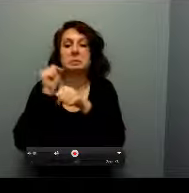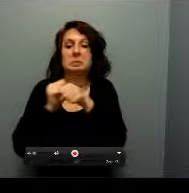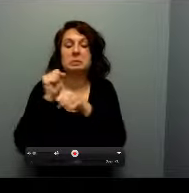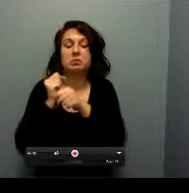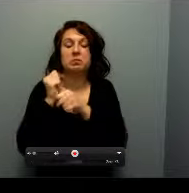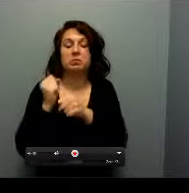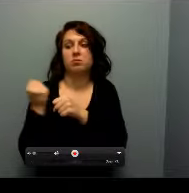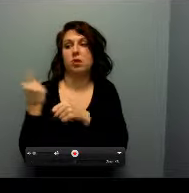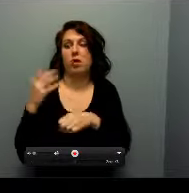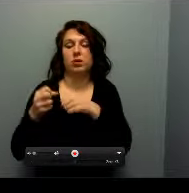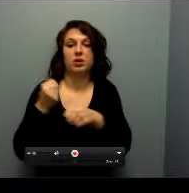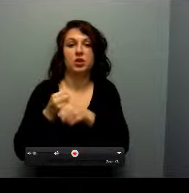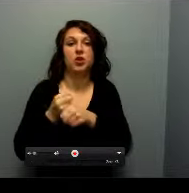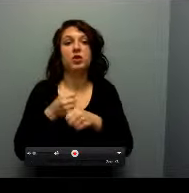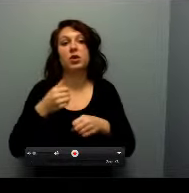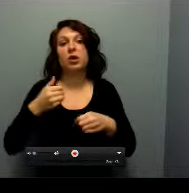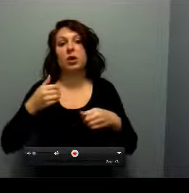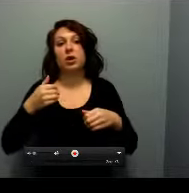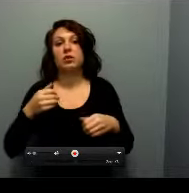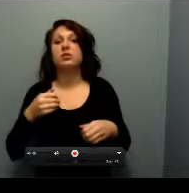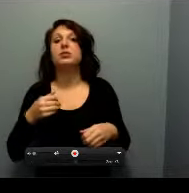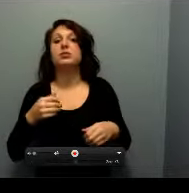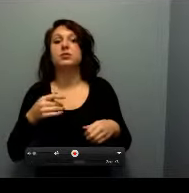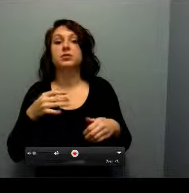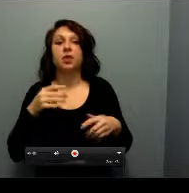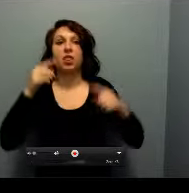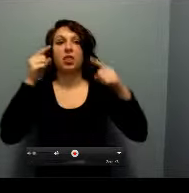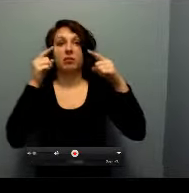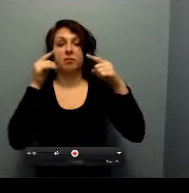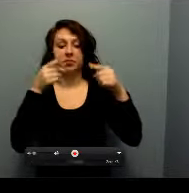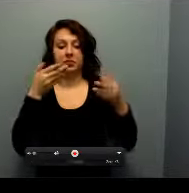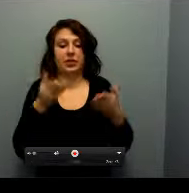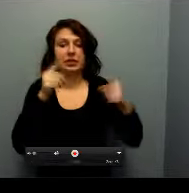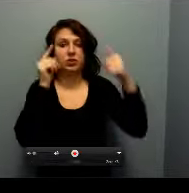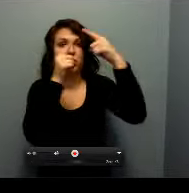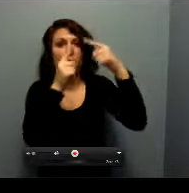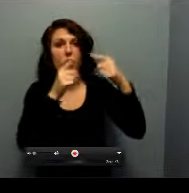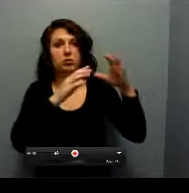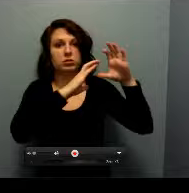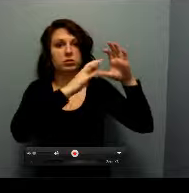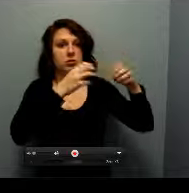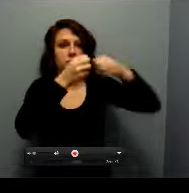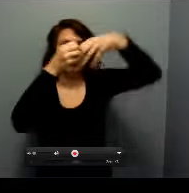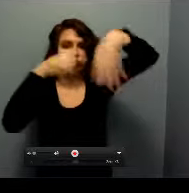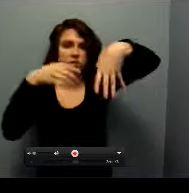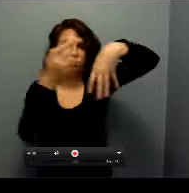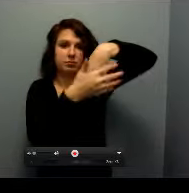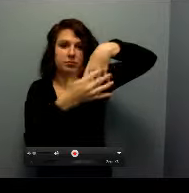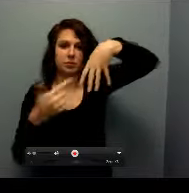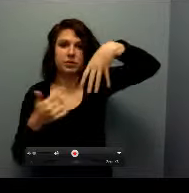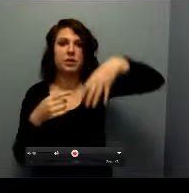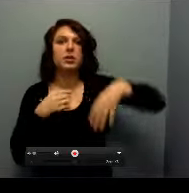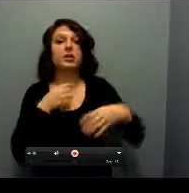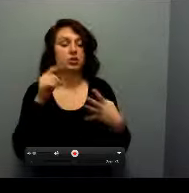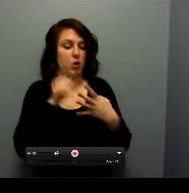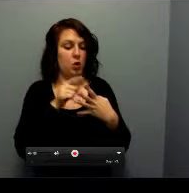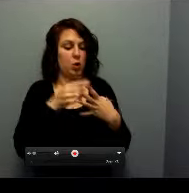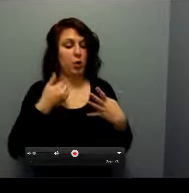Impact goals, these are going to be the major accomplishments or major goals that they've had in the year.